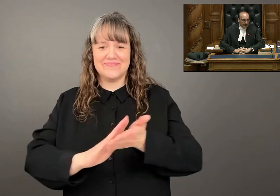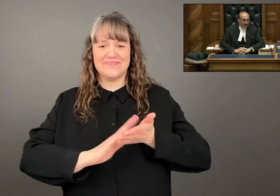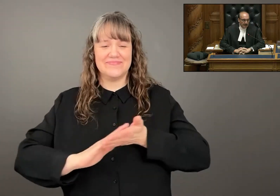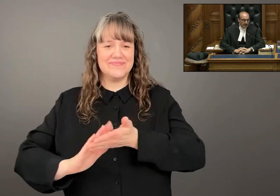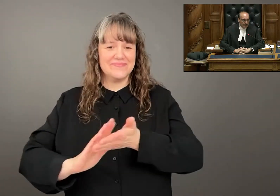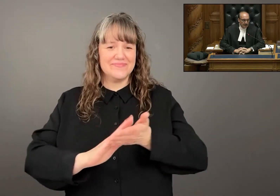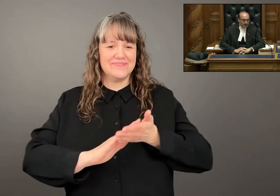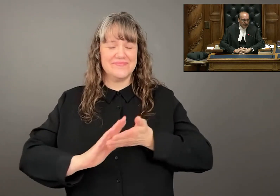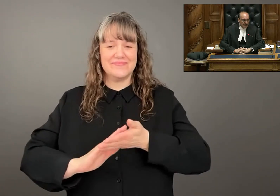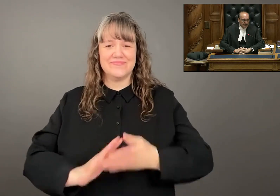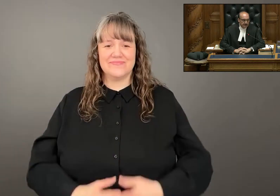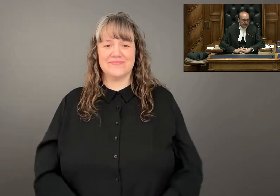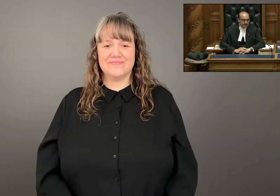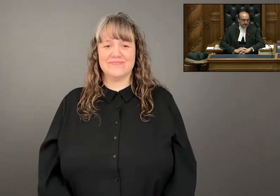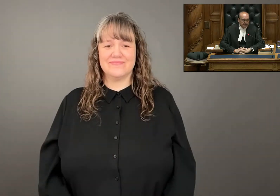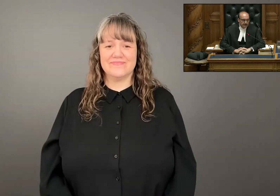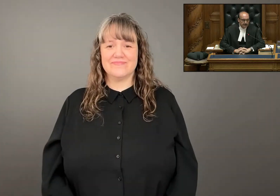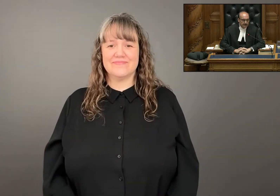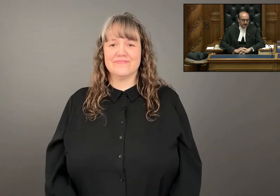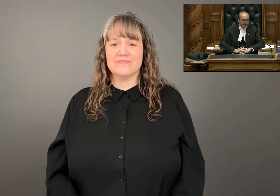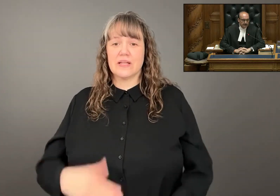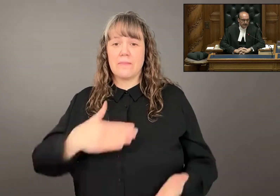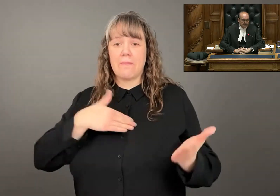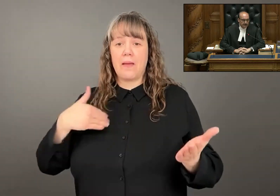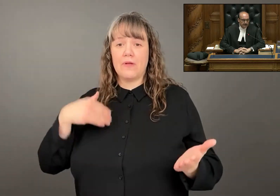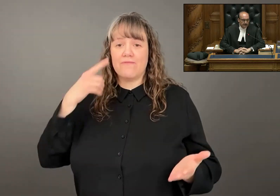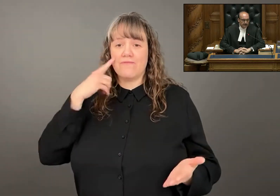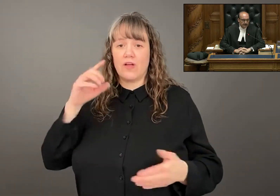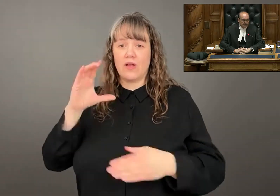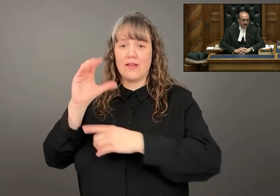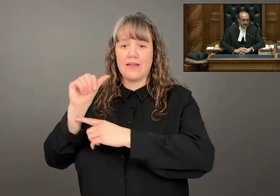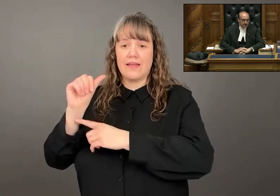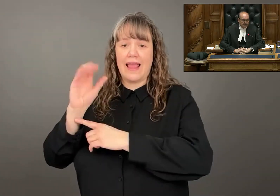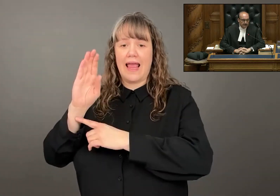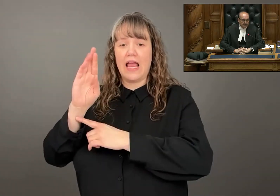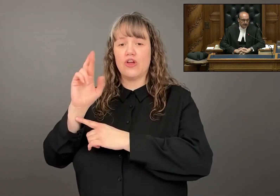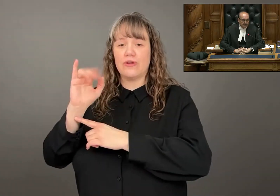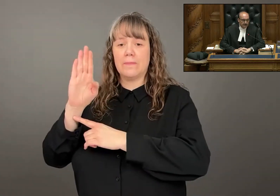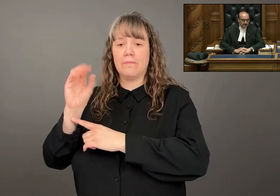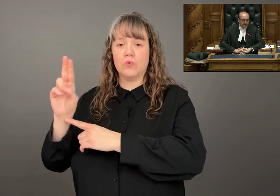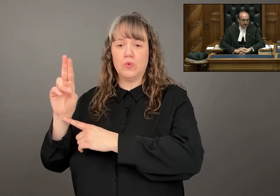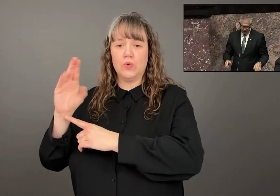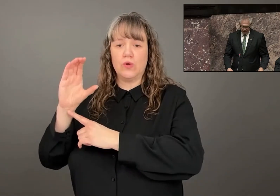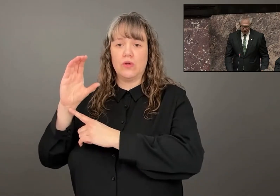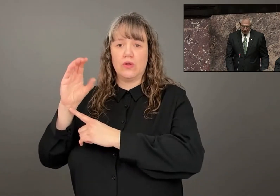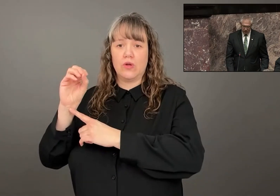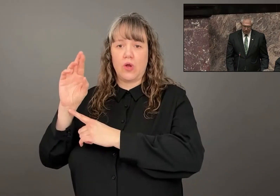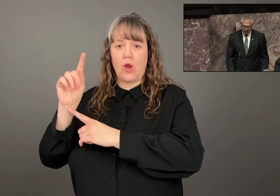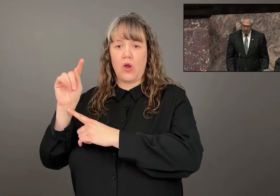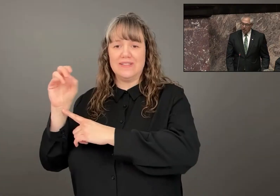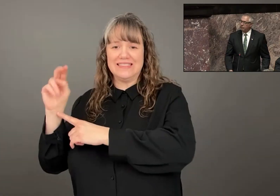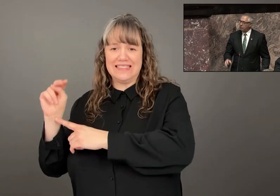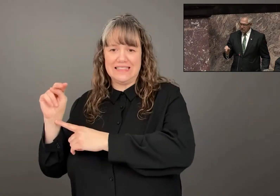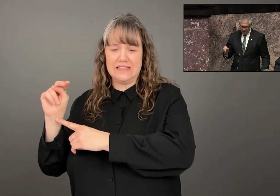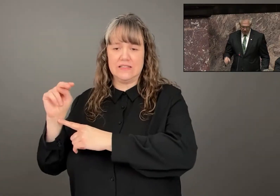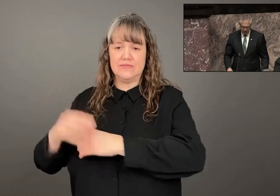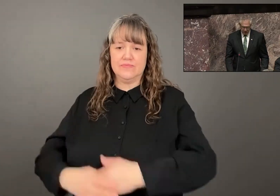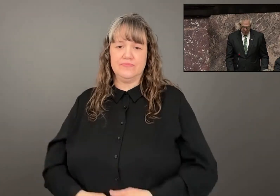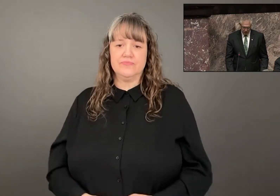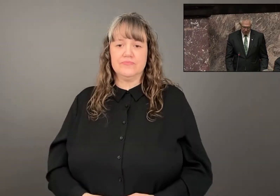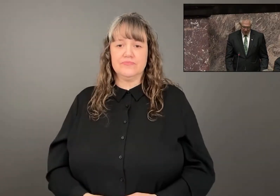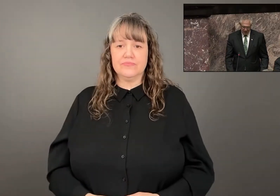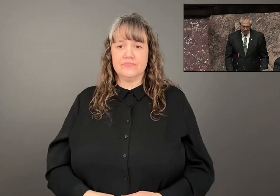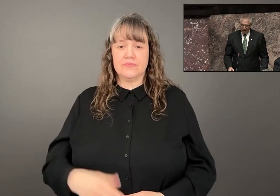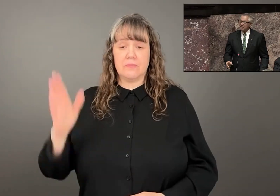Member for Caribou-Chilcotin. Well, thank you very much, Mr. Speaker. She is the past mayor of the District of 100 Mile for